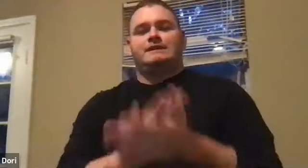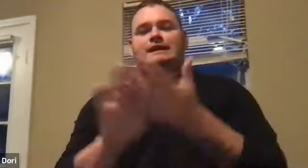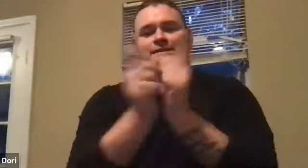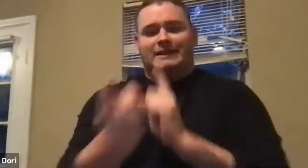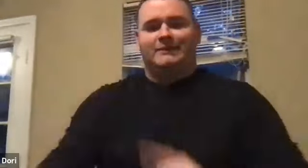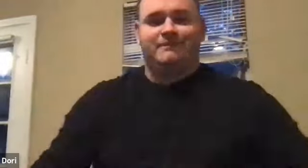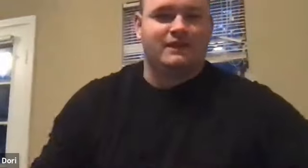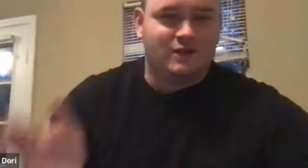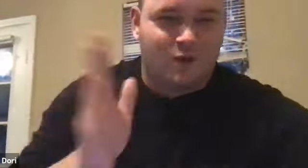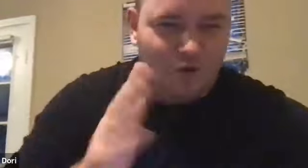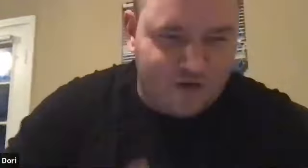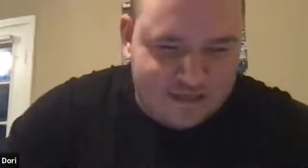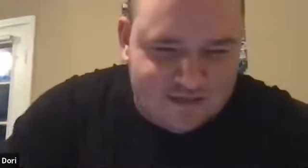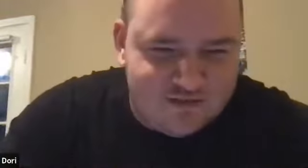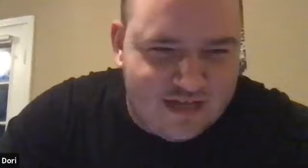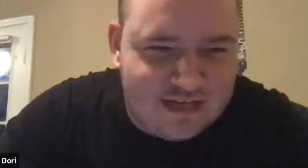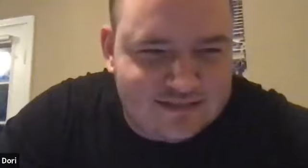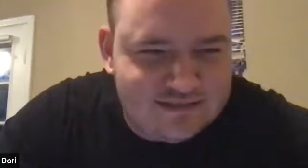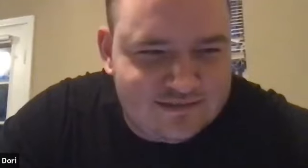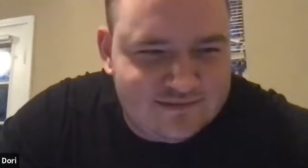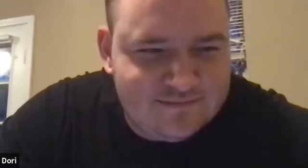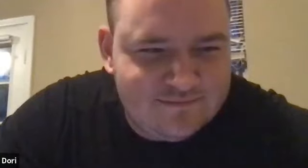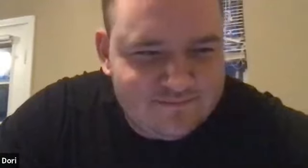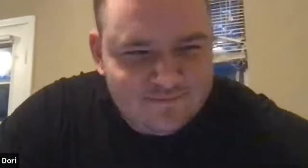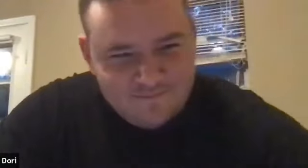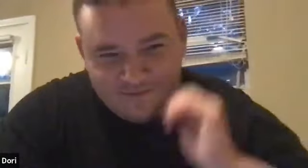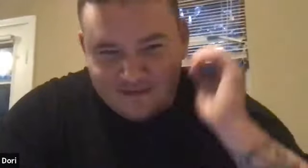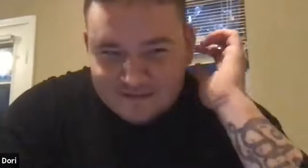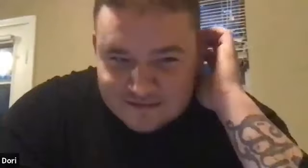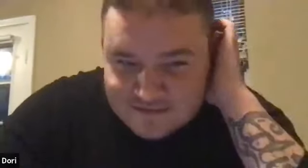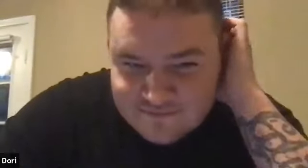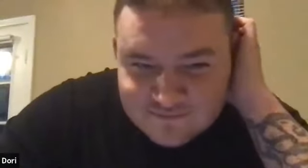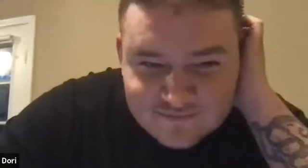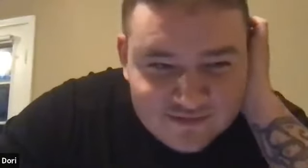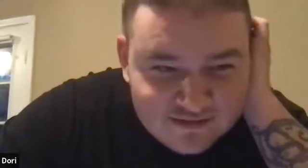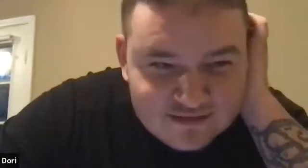Nice to meet you. Corey, you next.